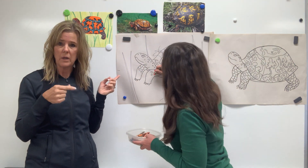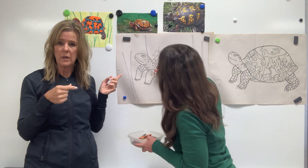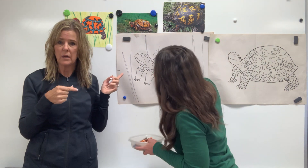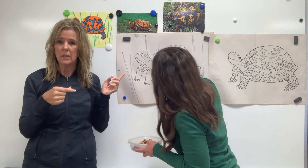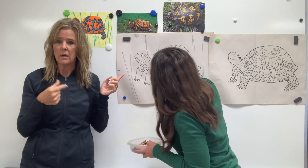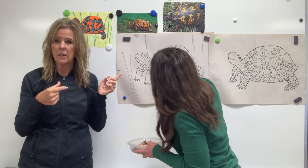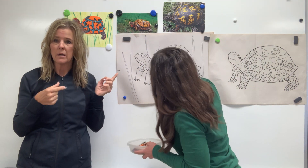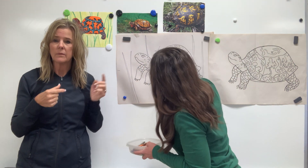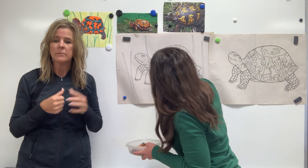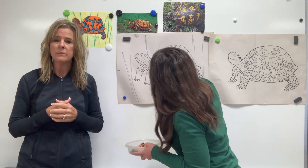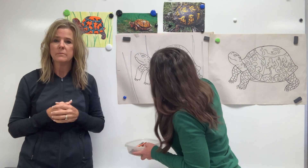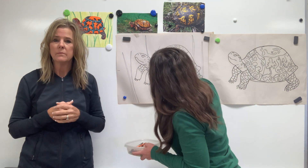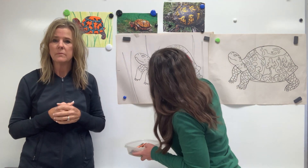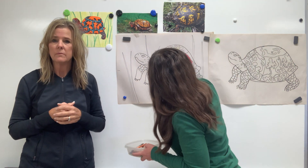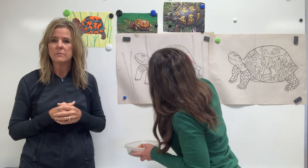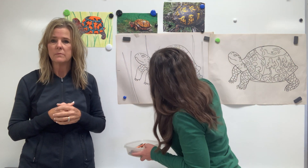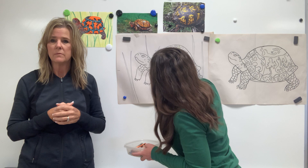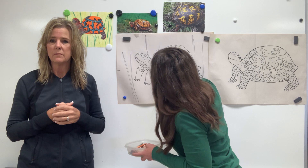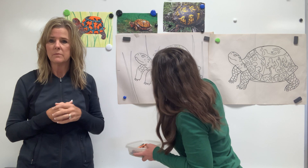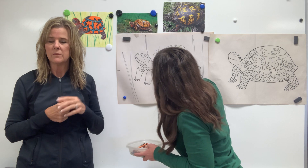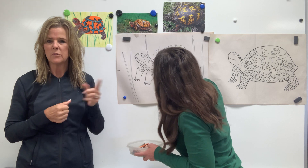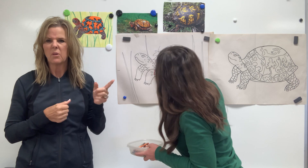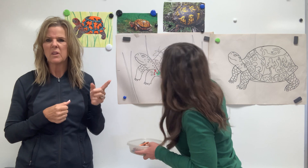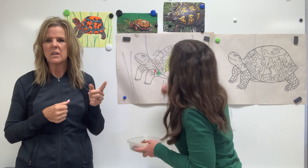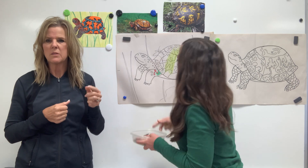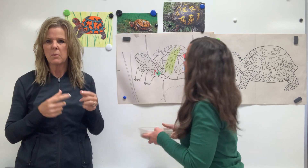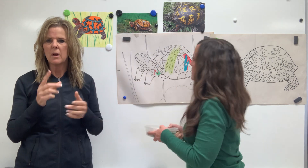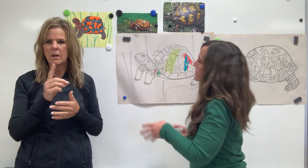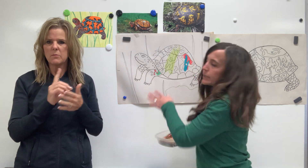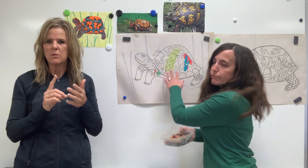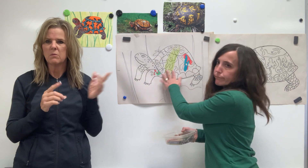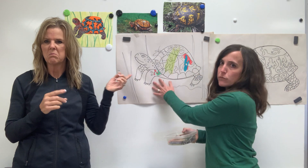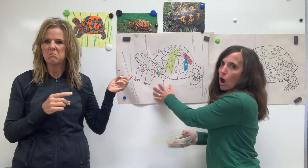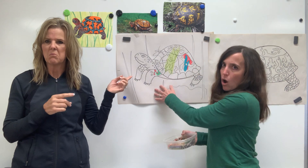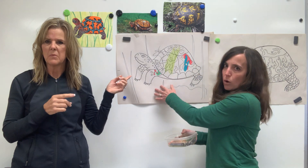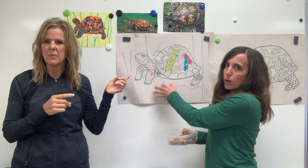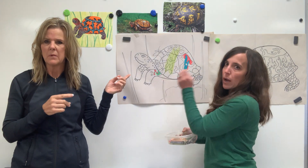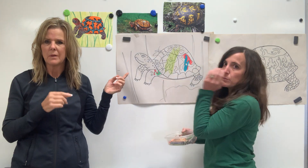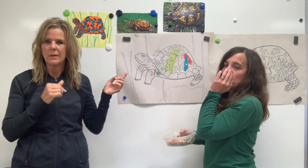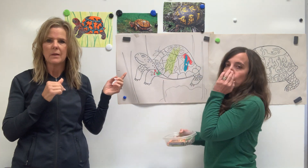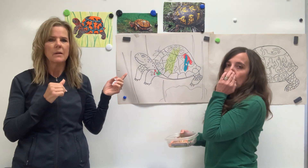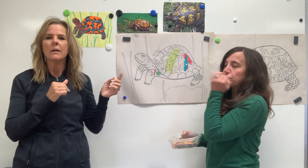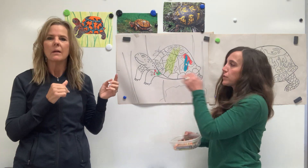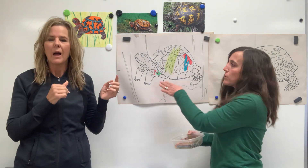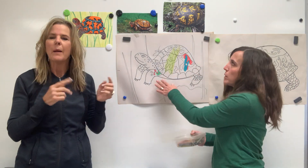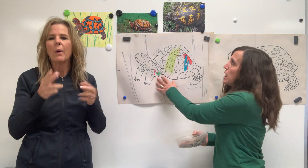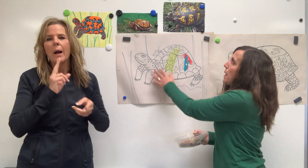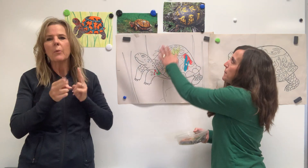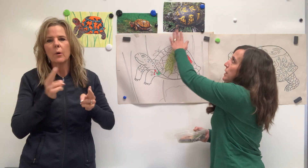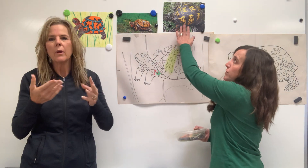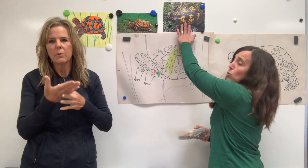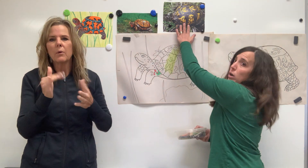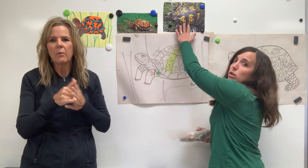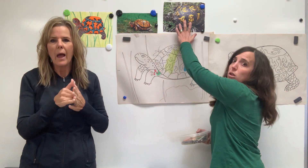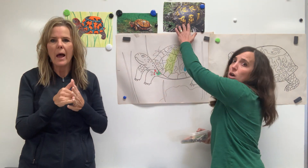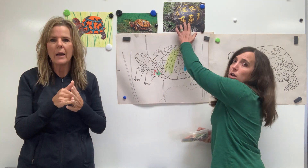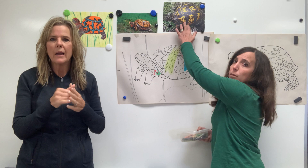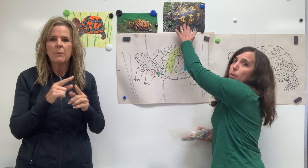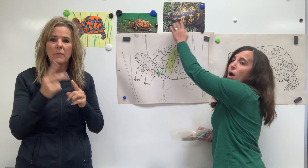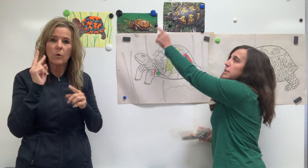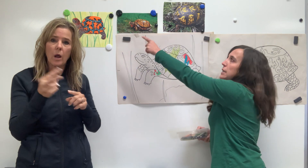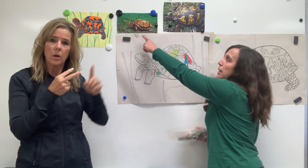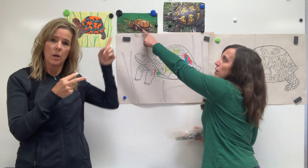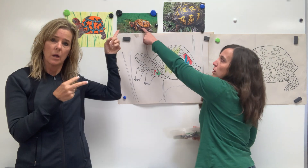around it. So this, of course, what I'm doing is not artwork. I'm rushing through it. But if you want to